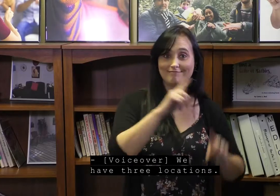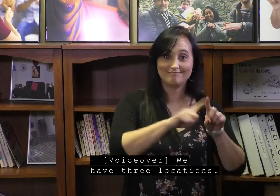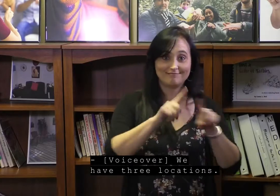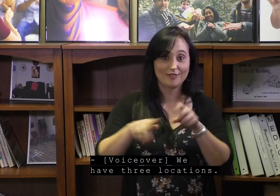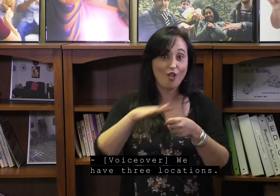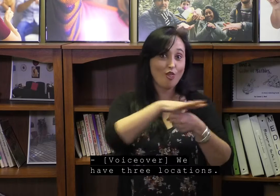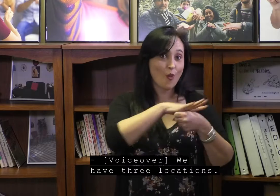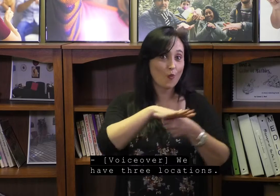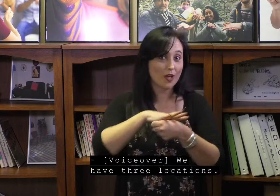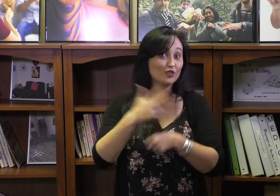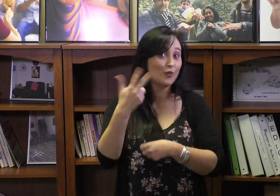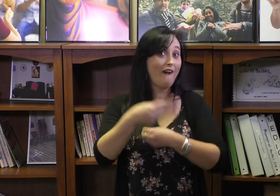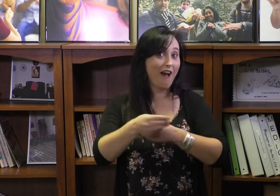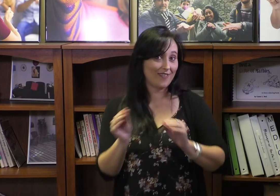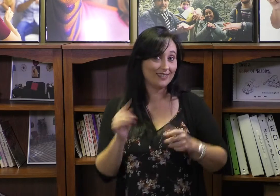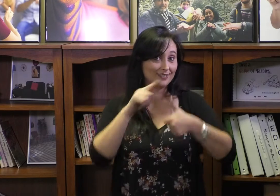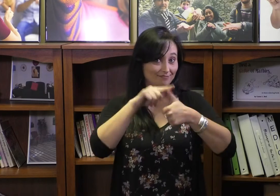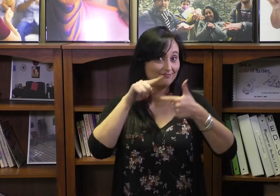We have three locations.